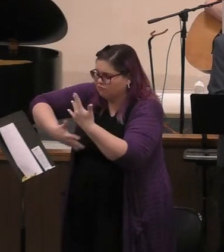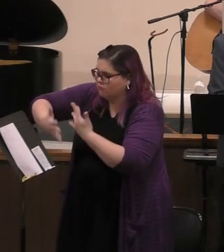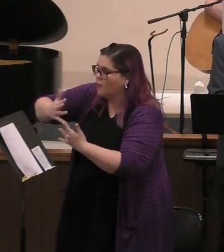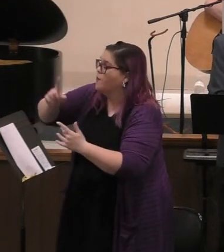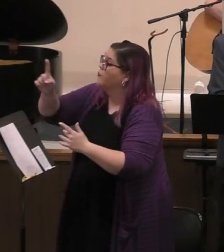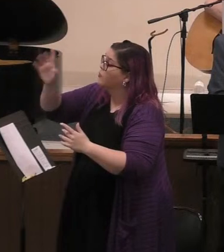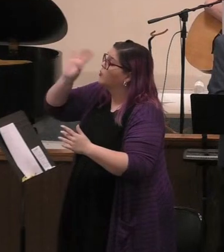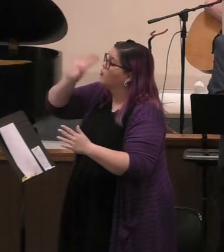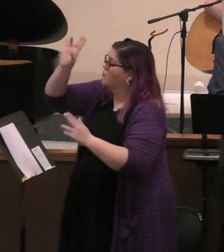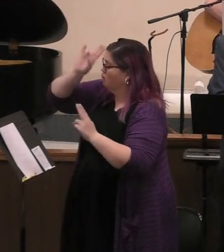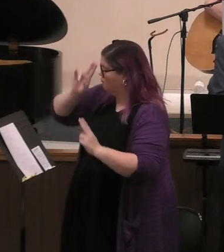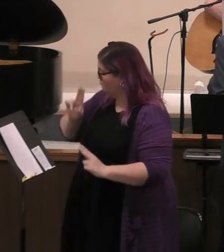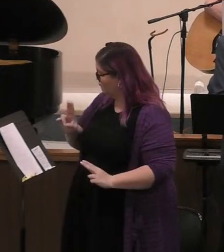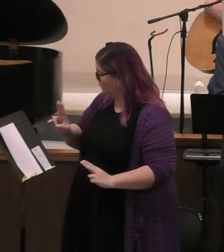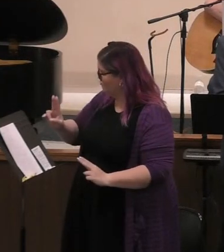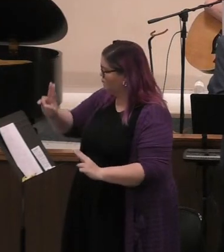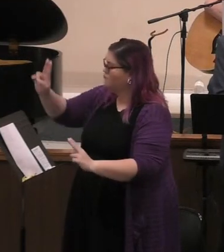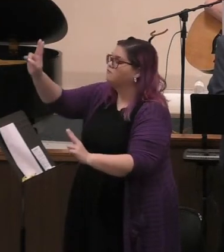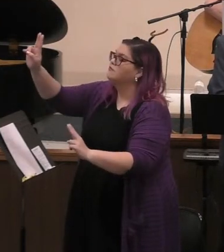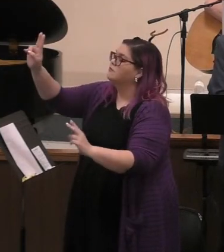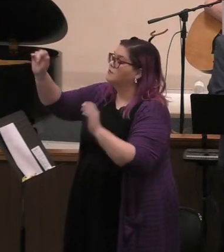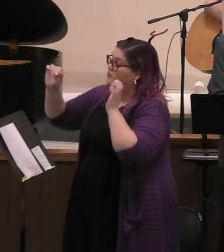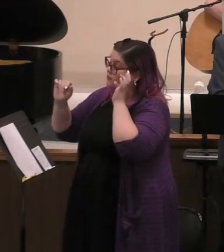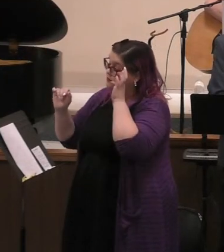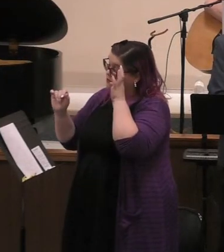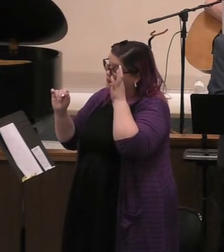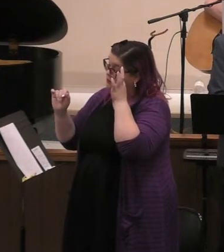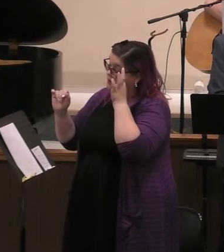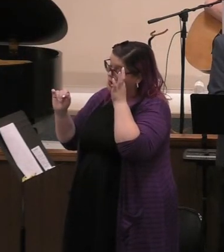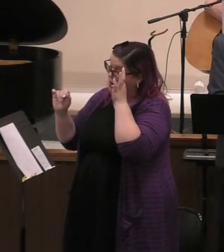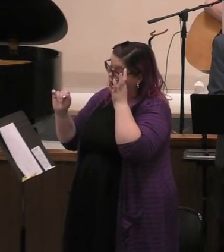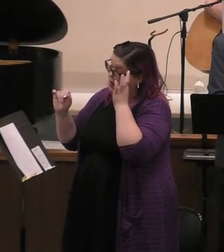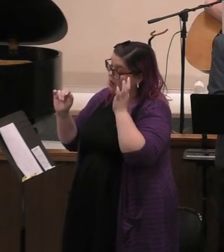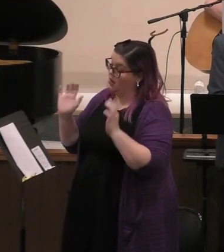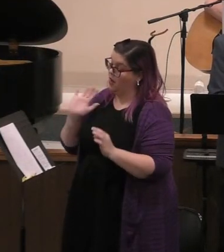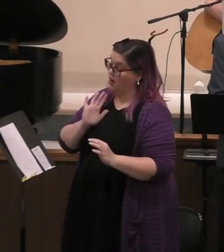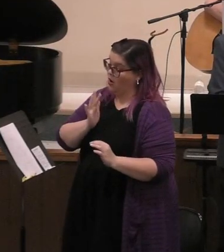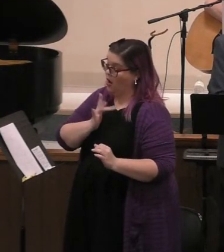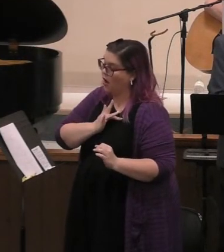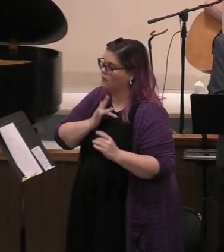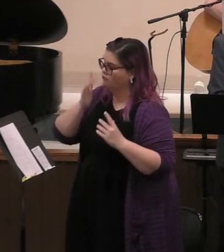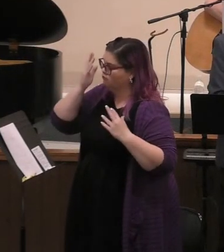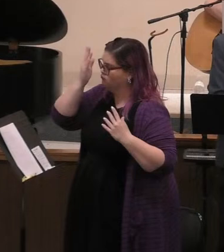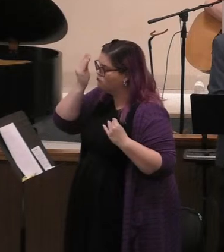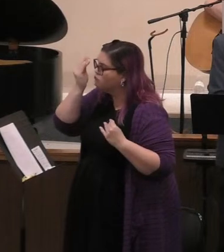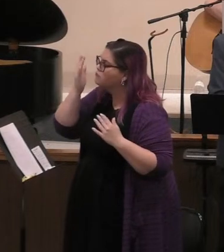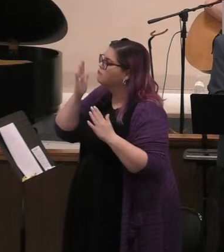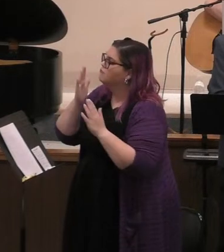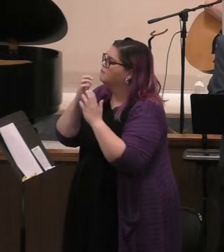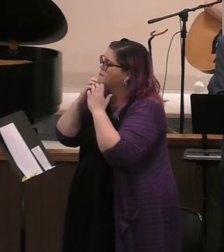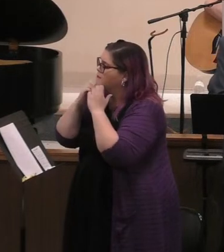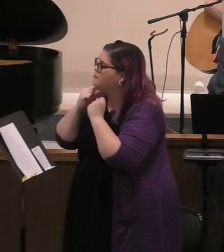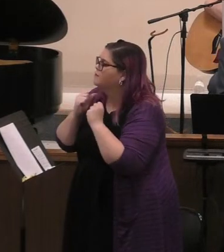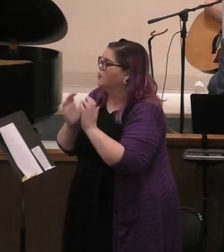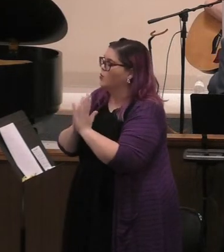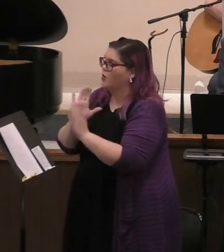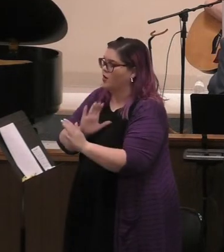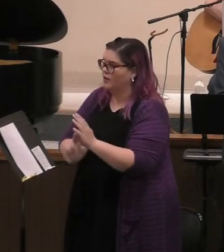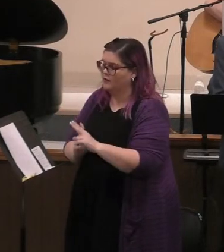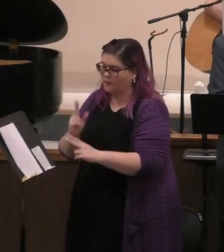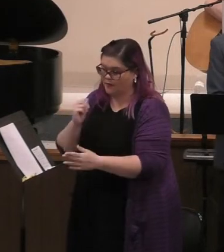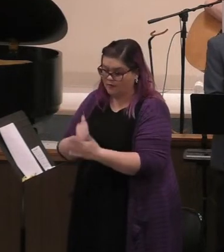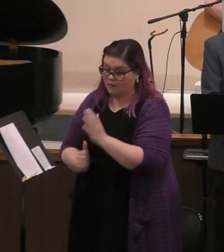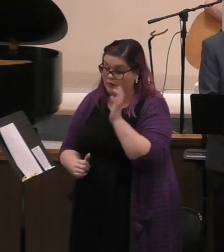that you would be exalted, that we make much of you this morning in our hearts and with our time together. And we pray in Christ's